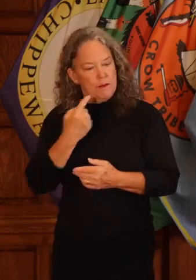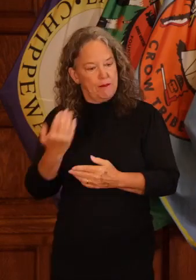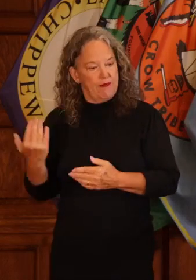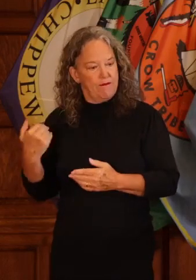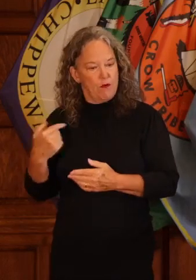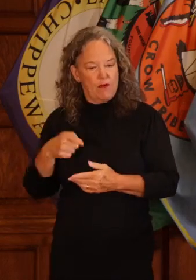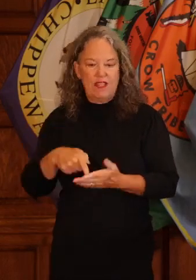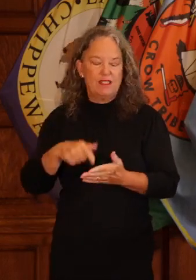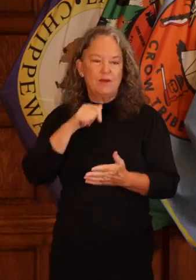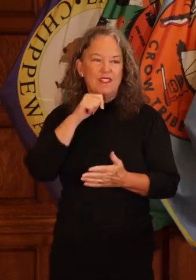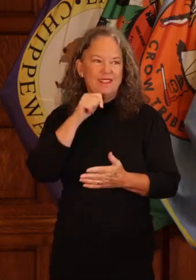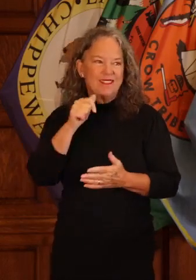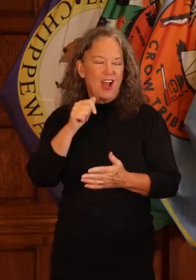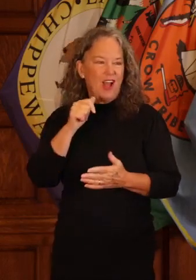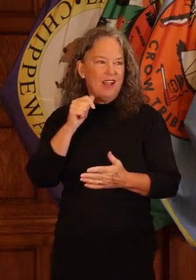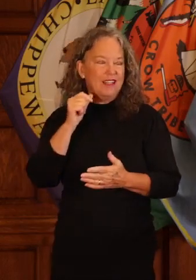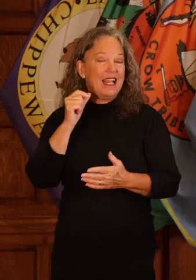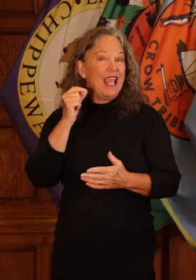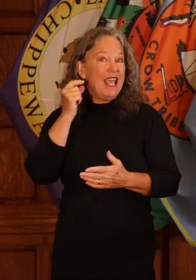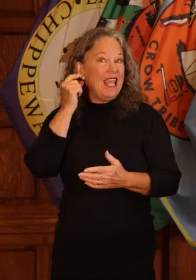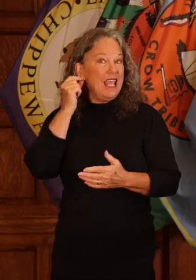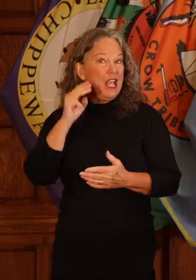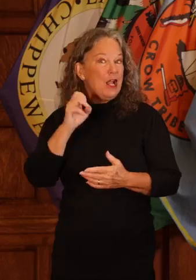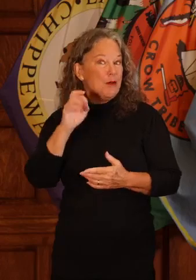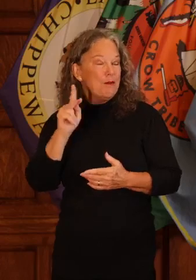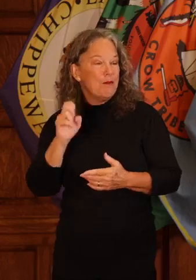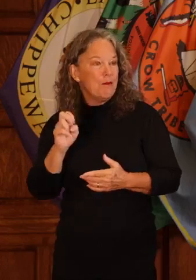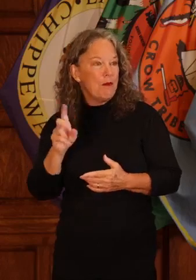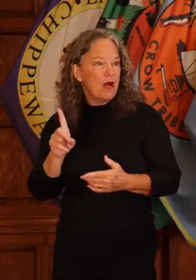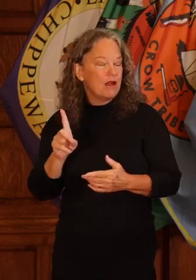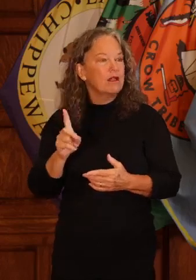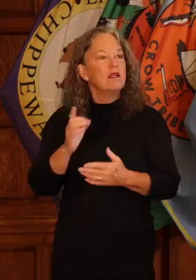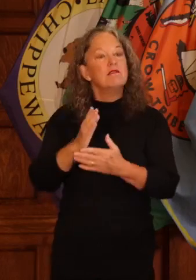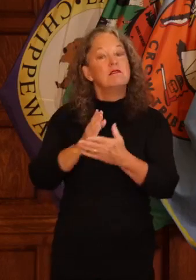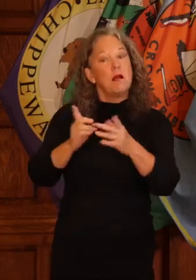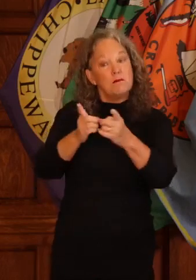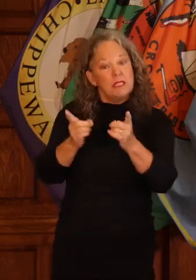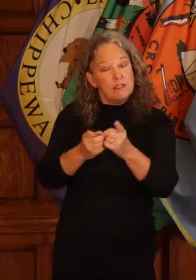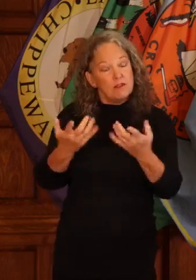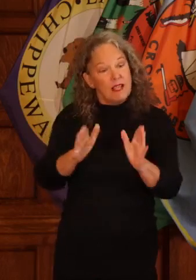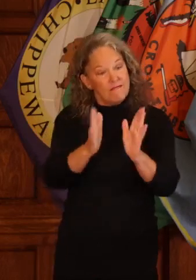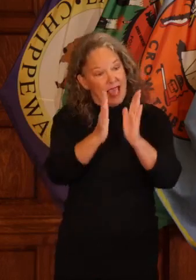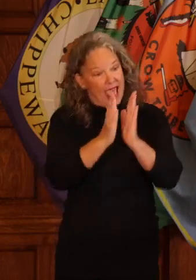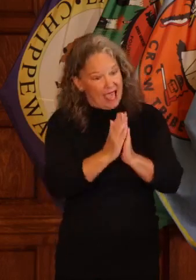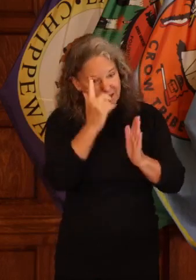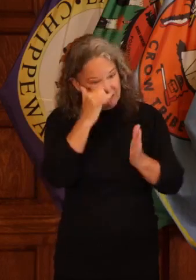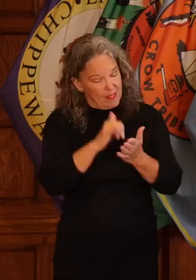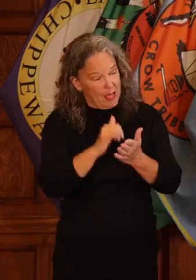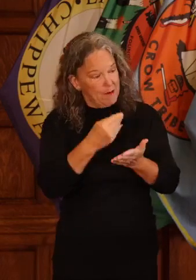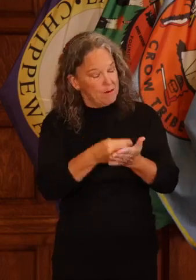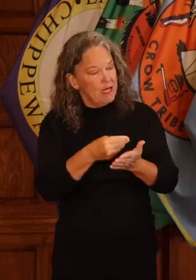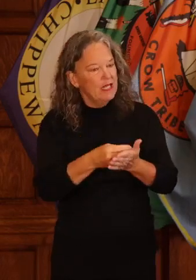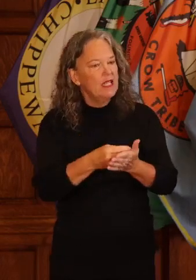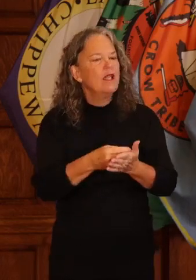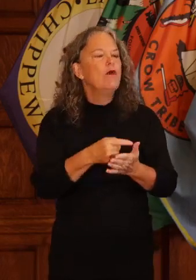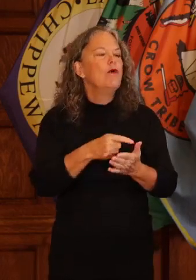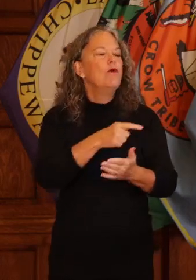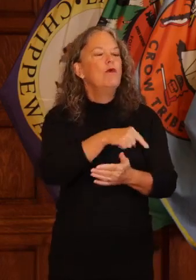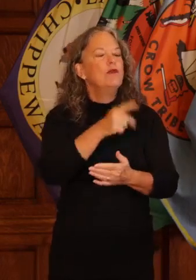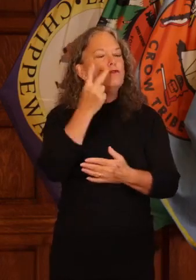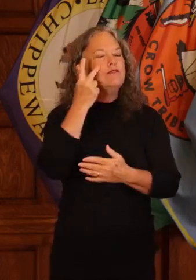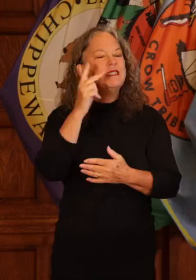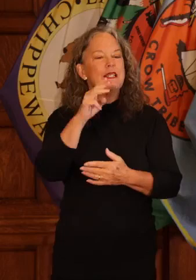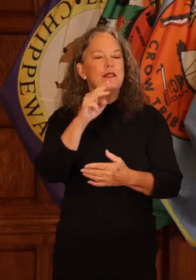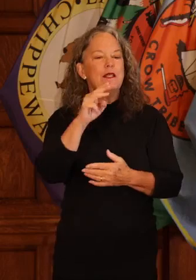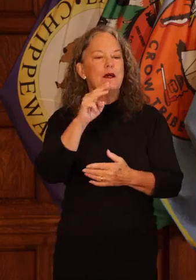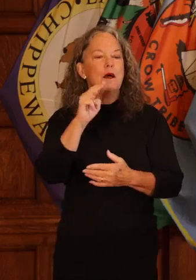like earmarked, it was like the districts should come forward and ask for some of this money. So what does that look like now, and where do you see this $1 million going,